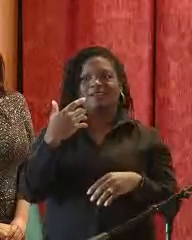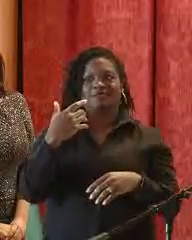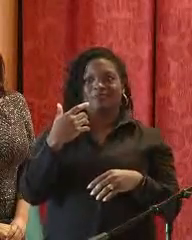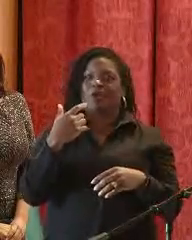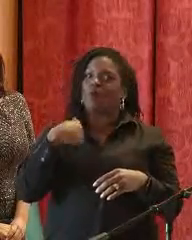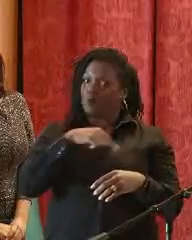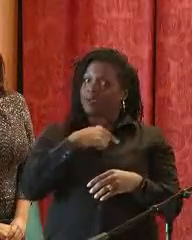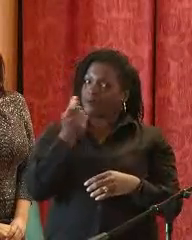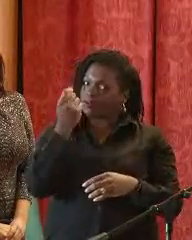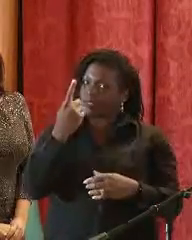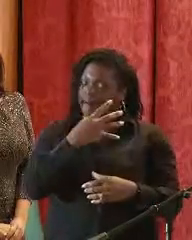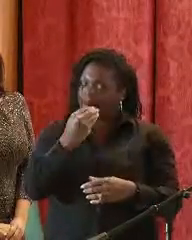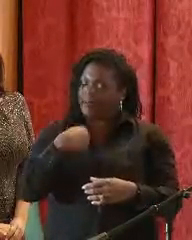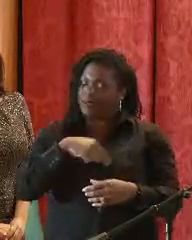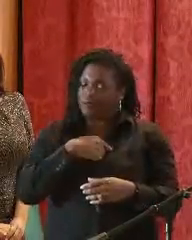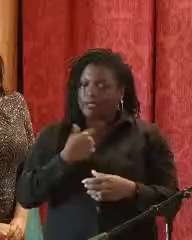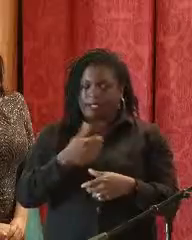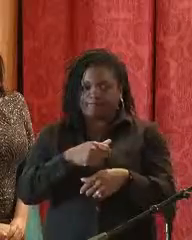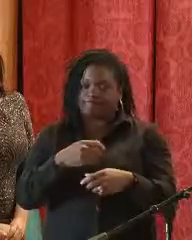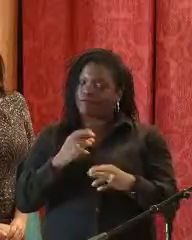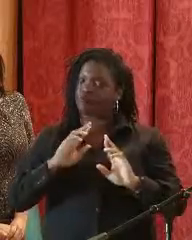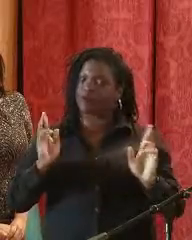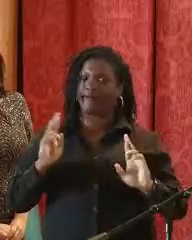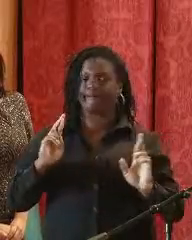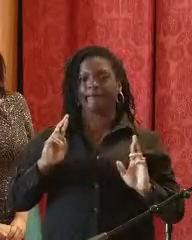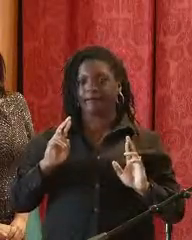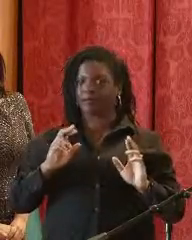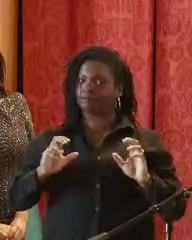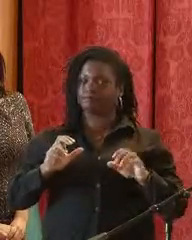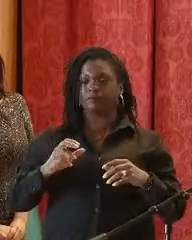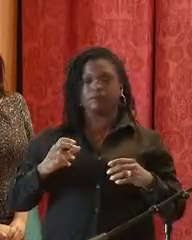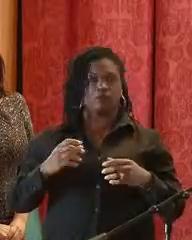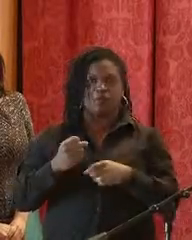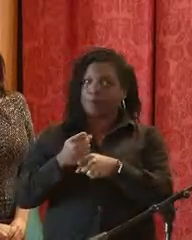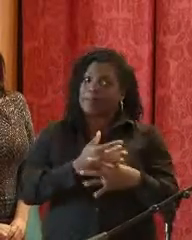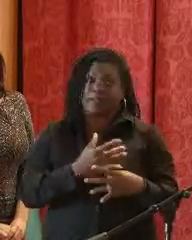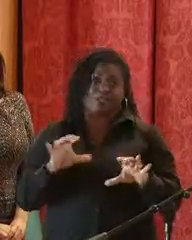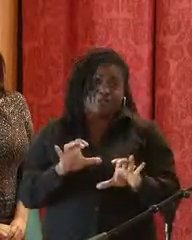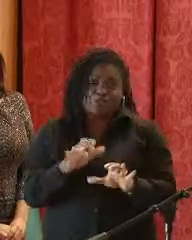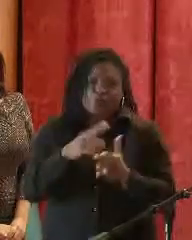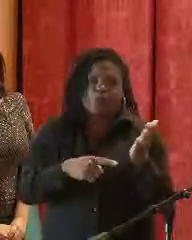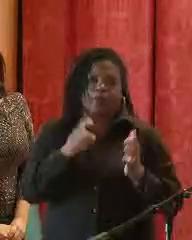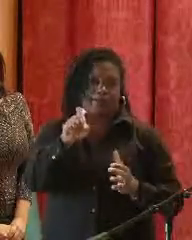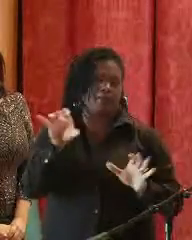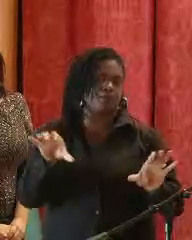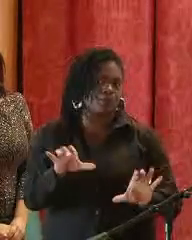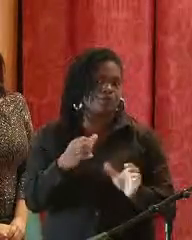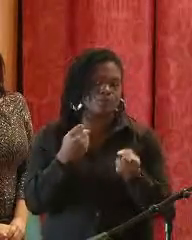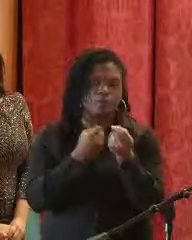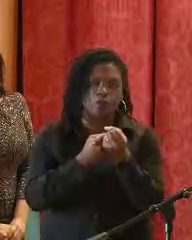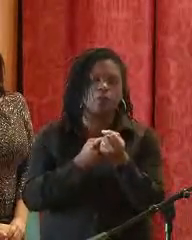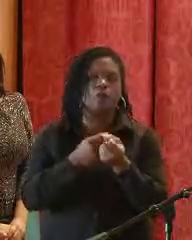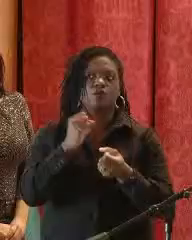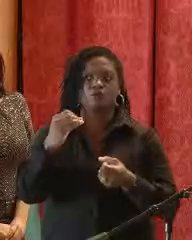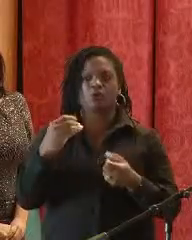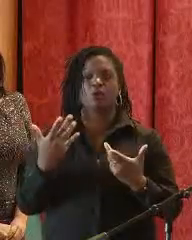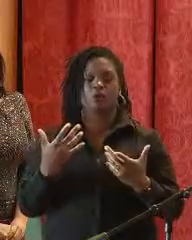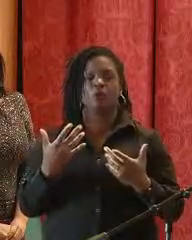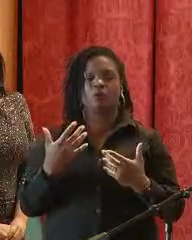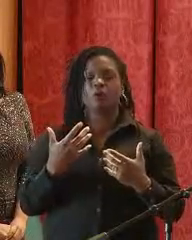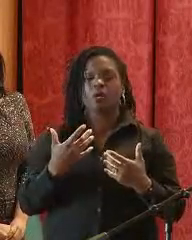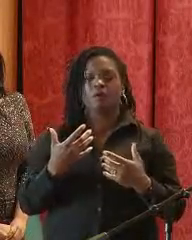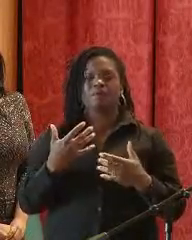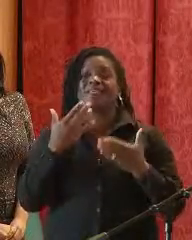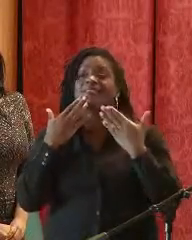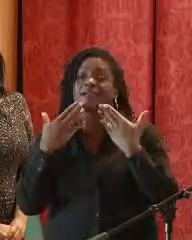have a passion for the advocacy for what we work for. And again, I just want to thank you for all